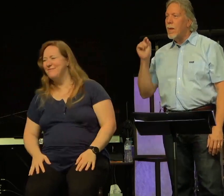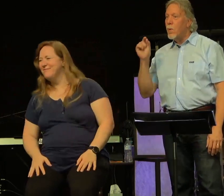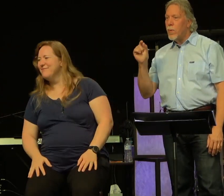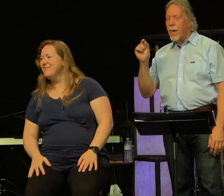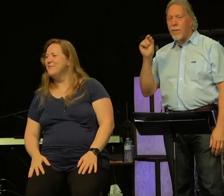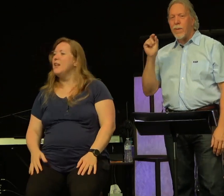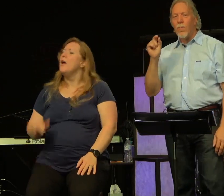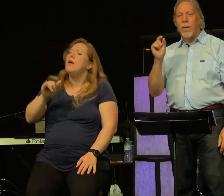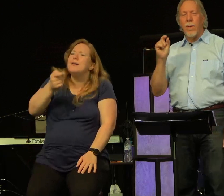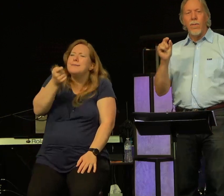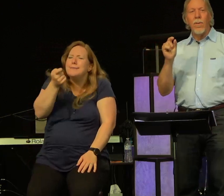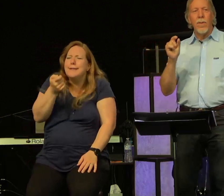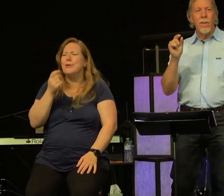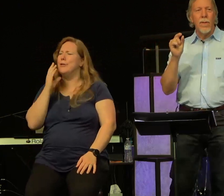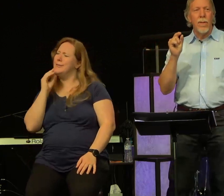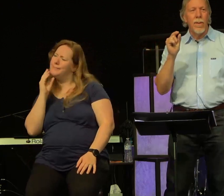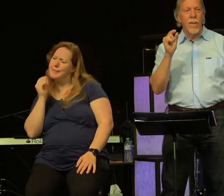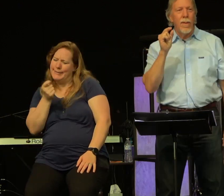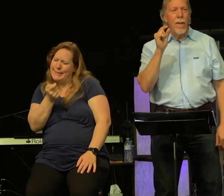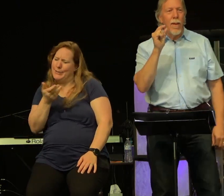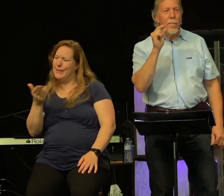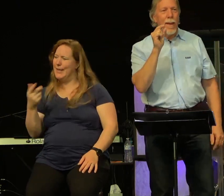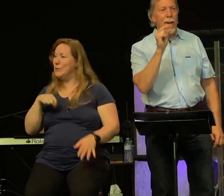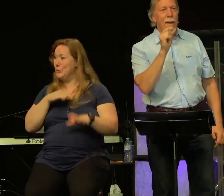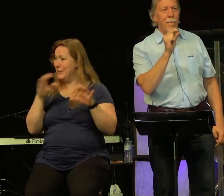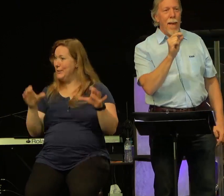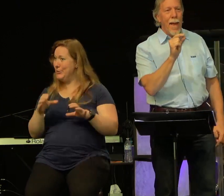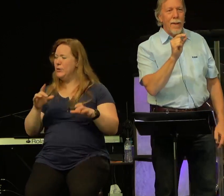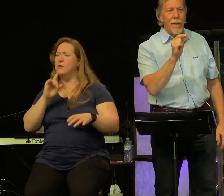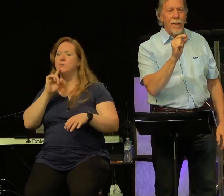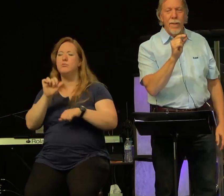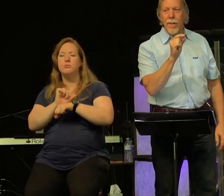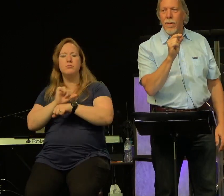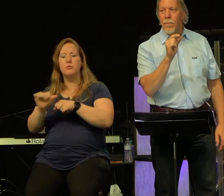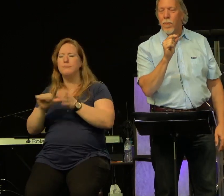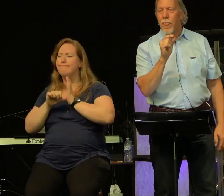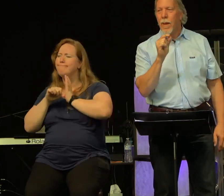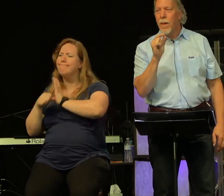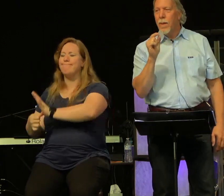The little things that we do make an impact.